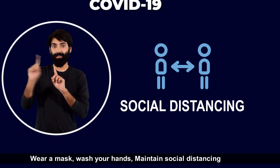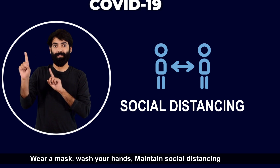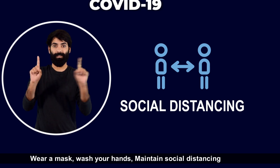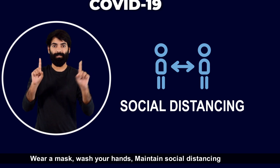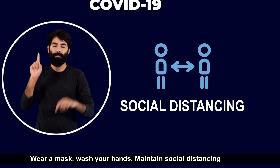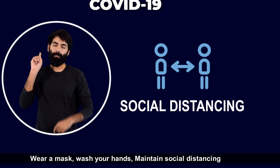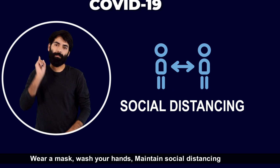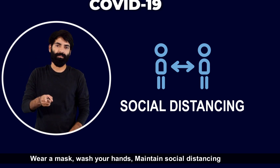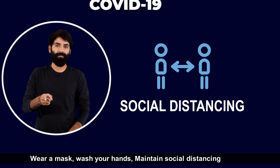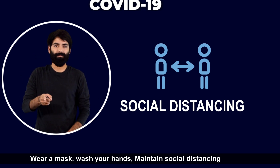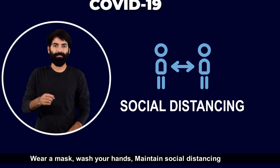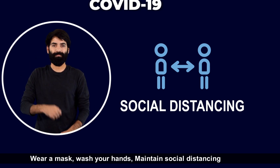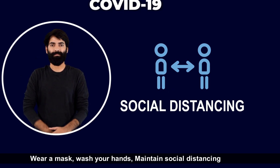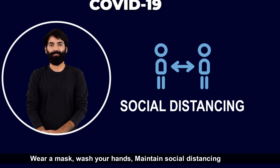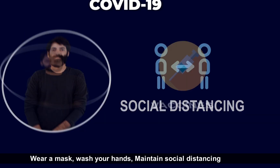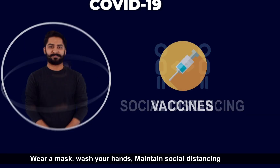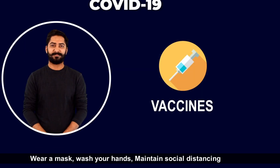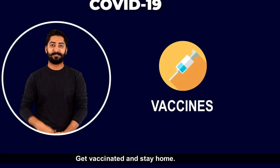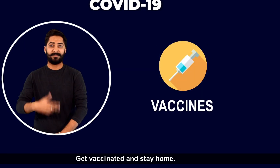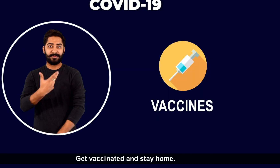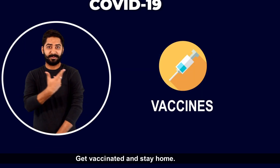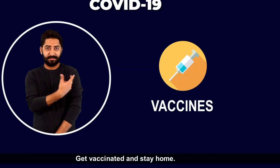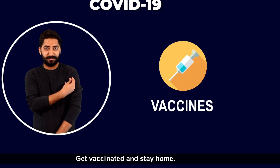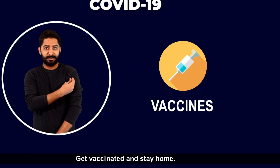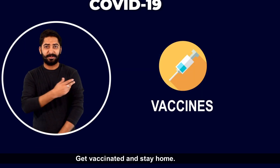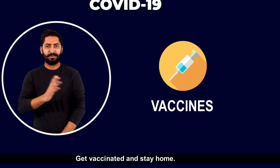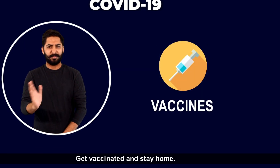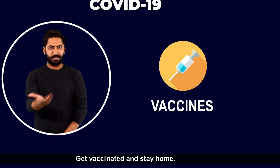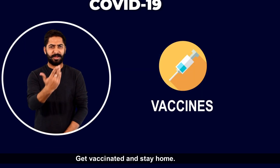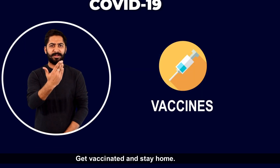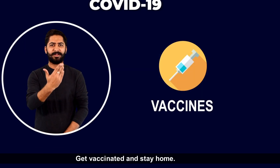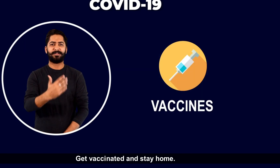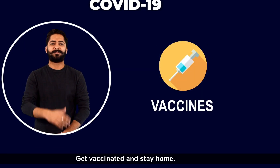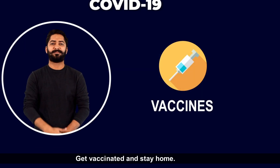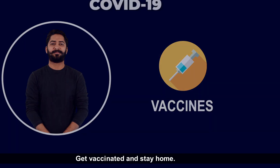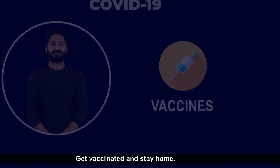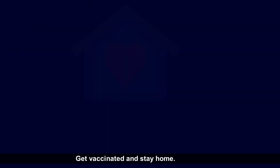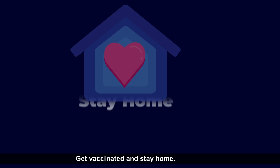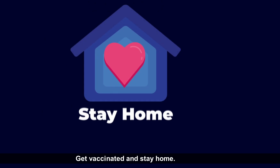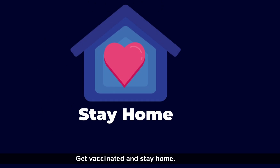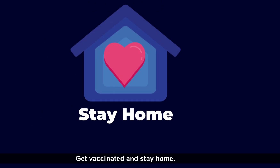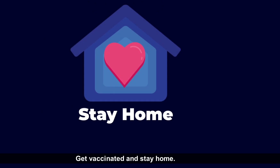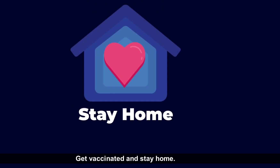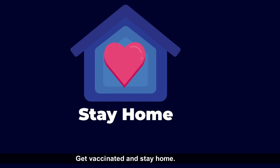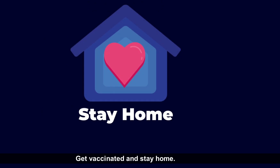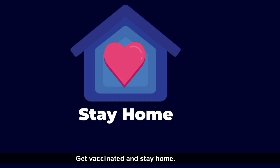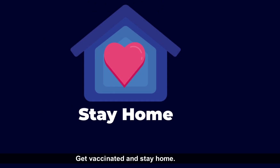Maintain social distancing. Get vaccinated and stay home.